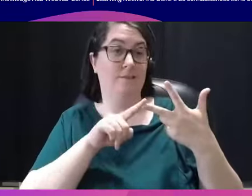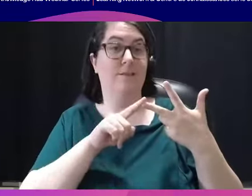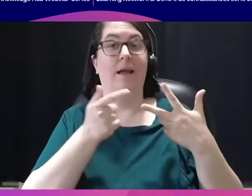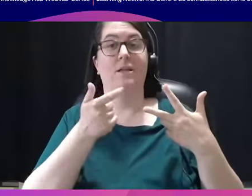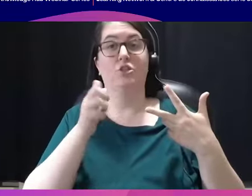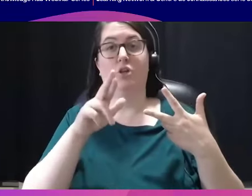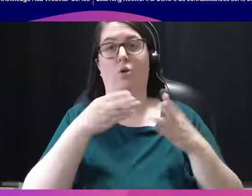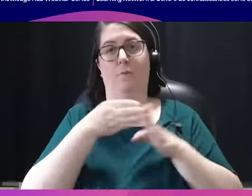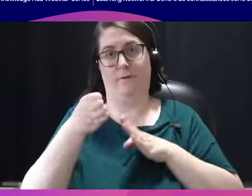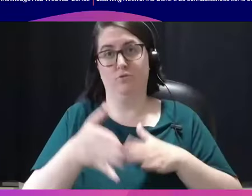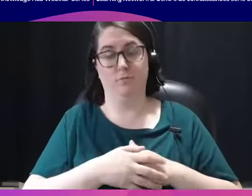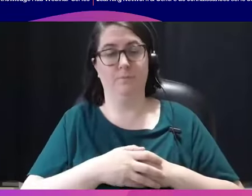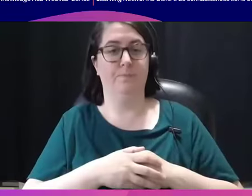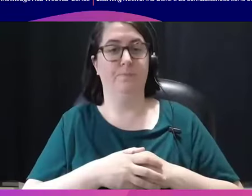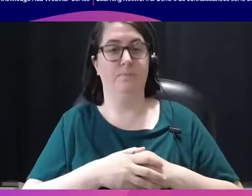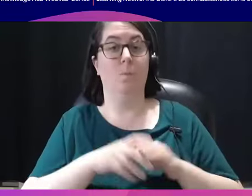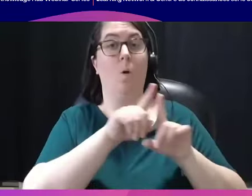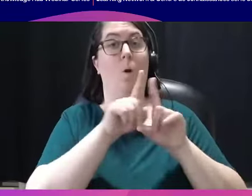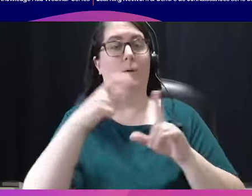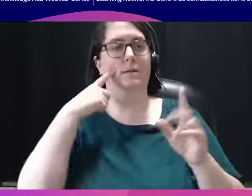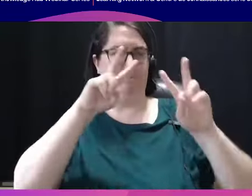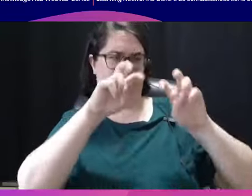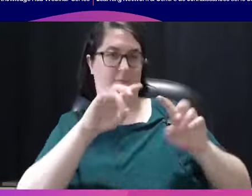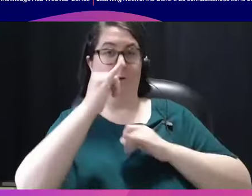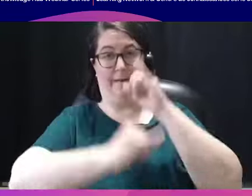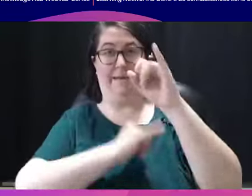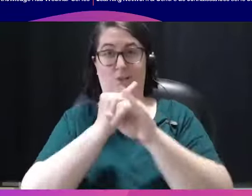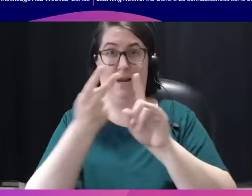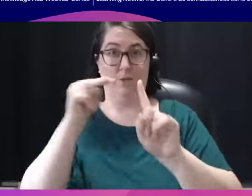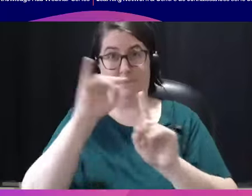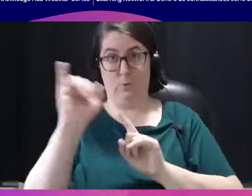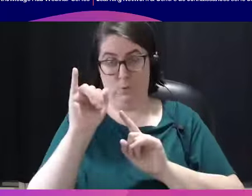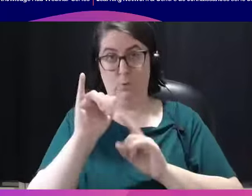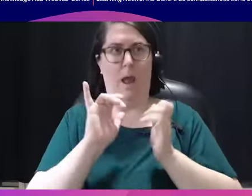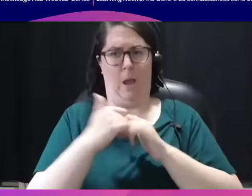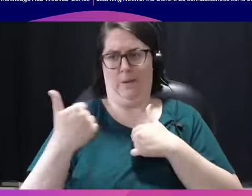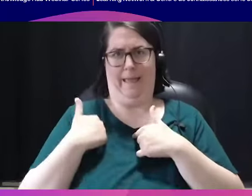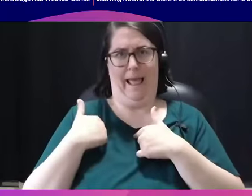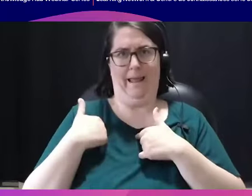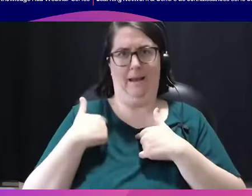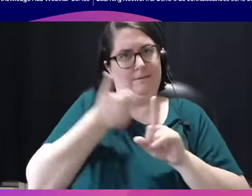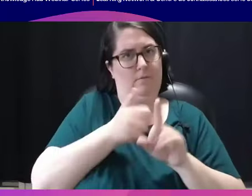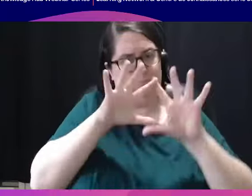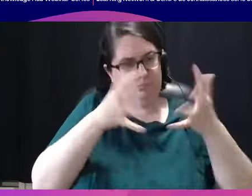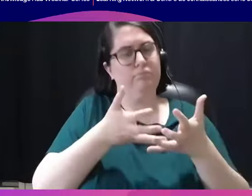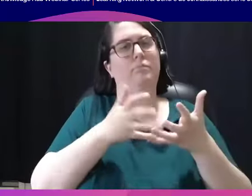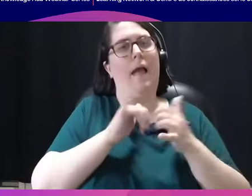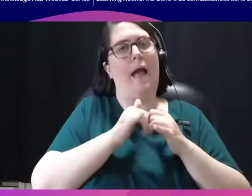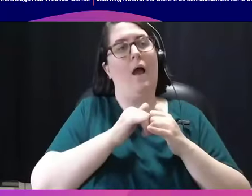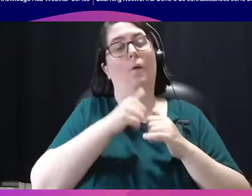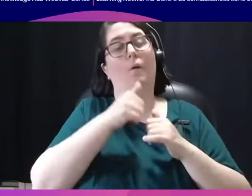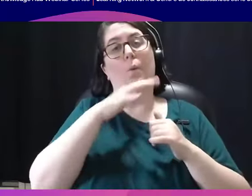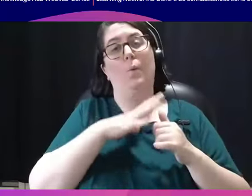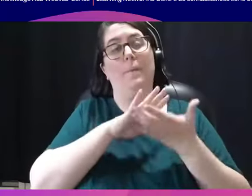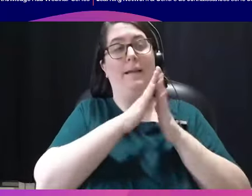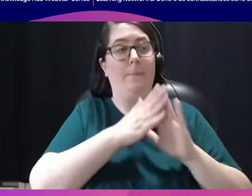professionals. We also need to look at this from an international level with how Canada is actively involved with the Women, Peace, and